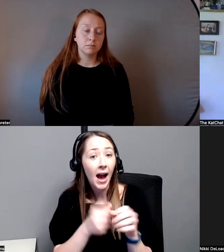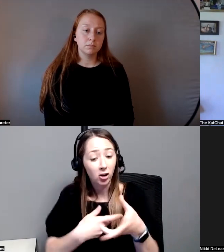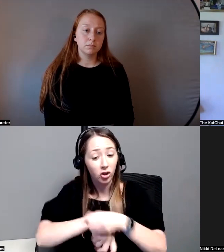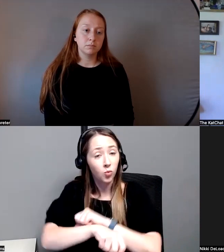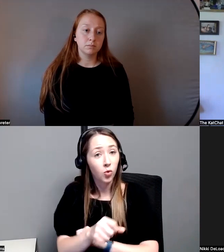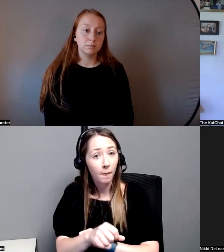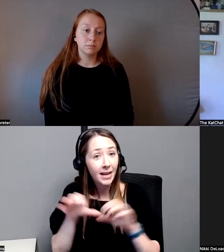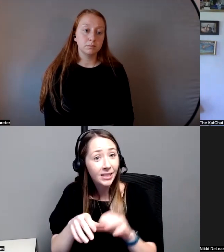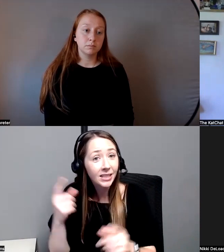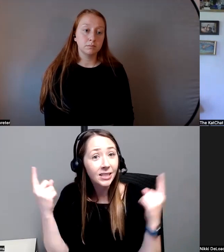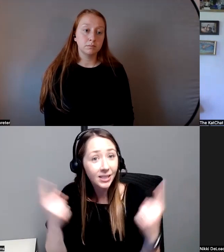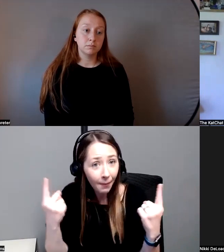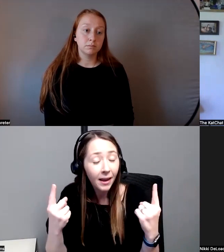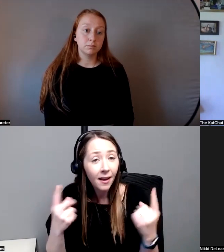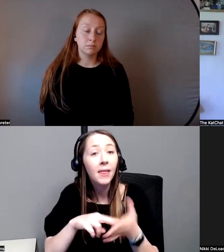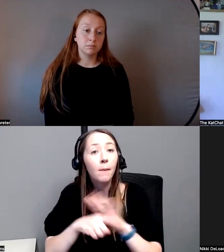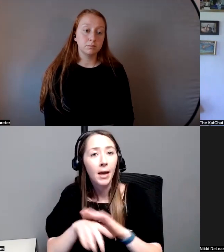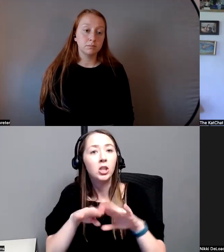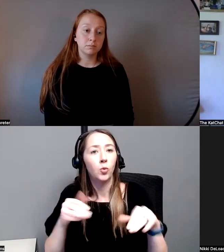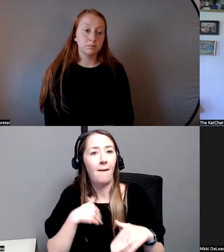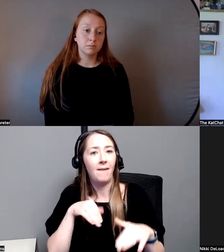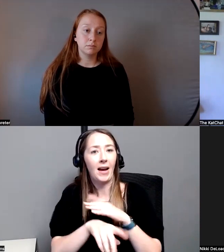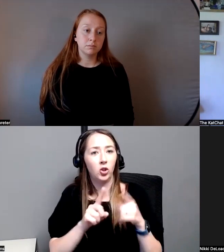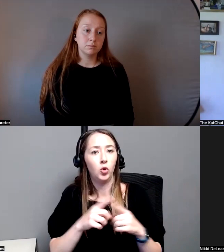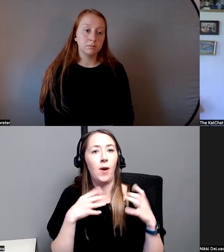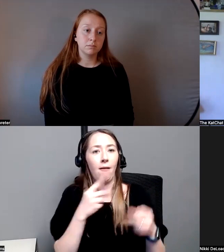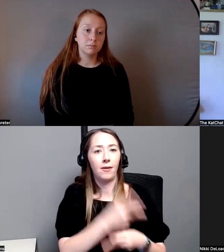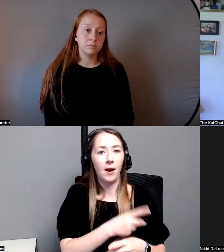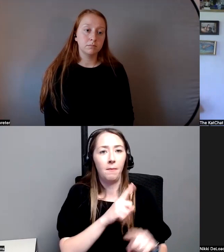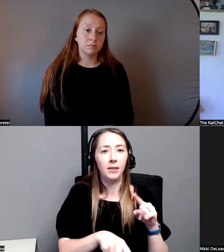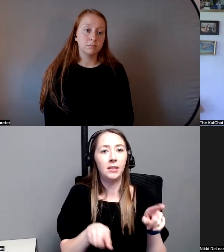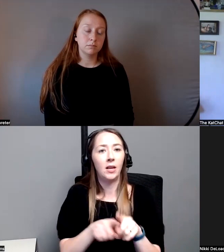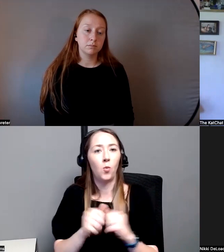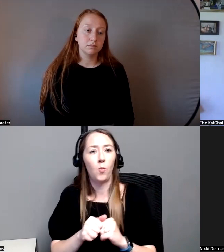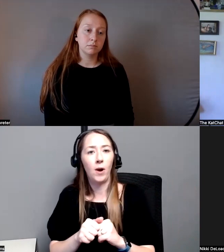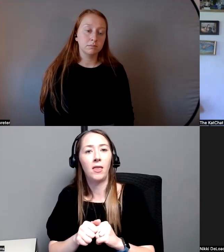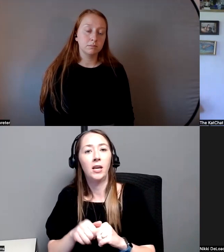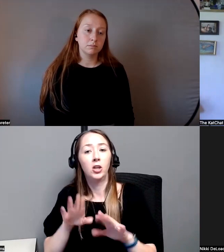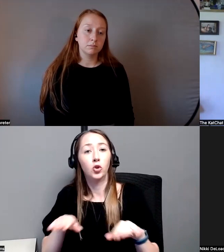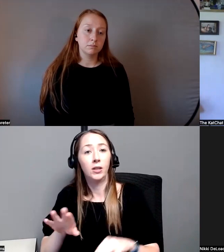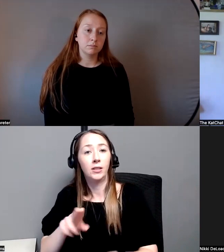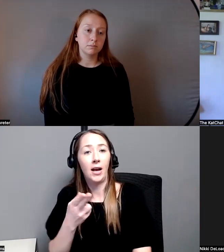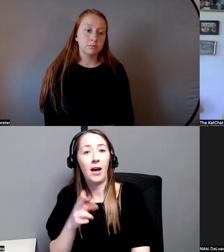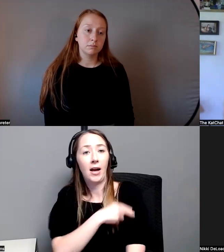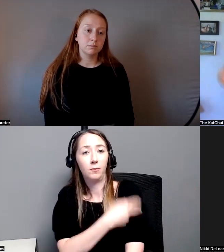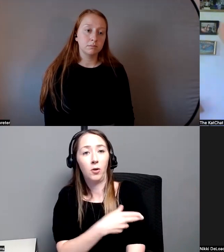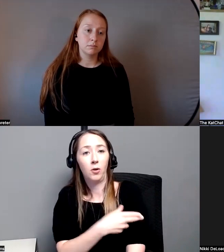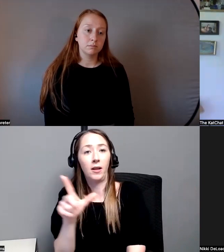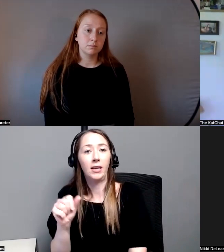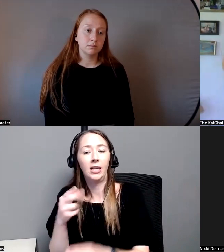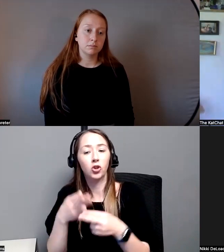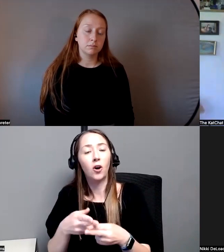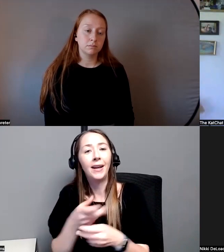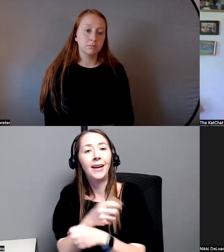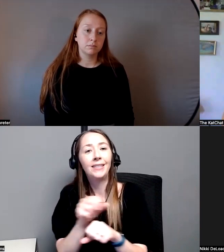then children would have access to health care just like we give them and provide them at Children's Hospital Los Angeles, which is a safety net hospital.